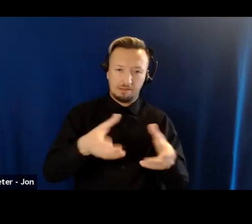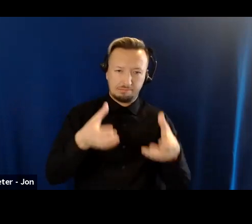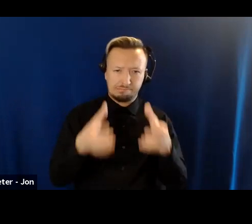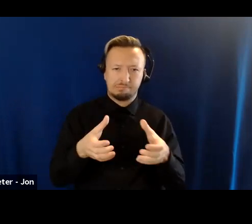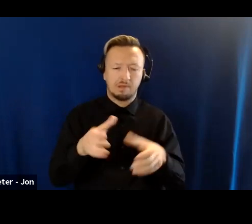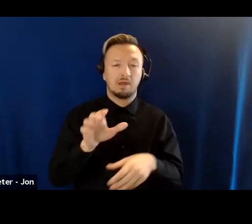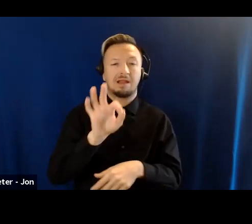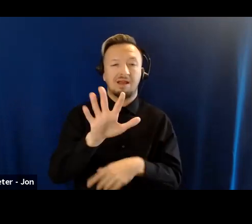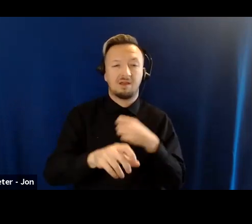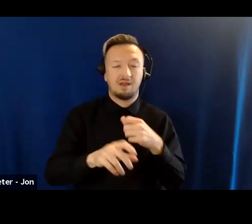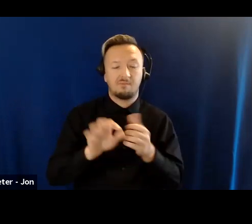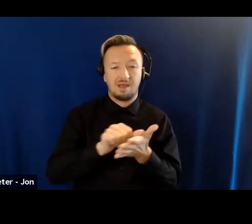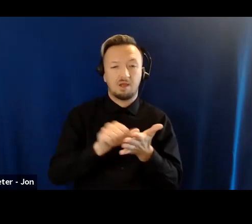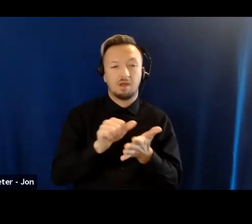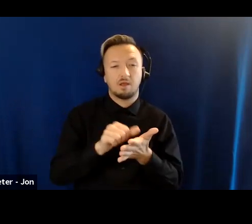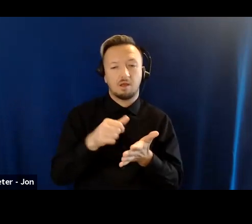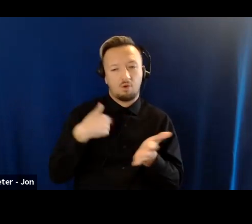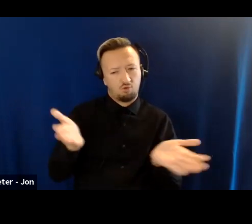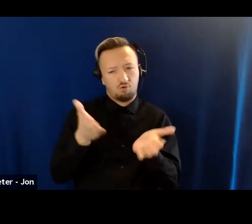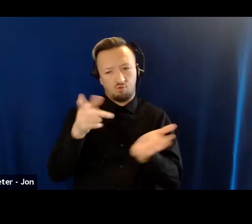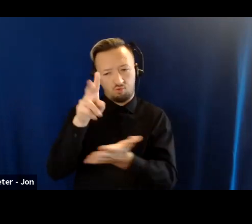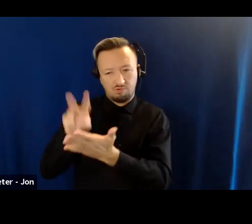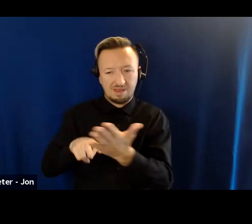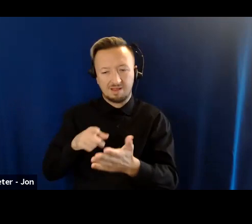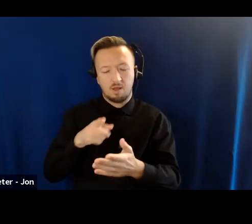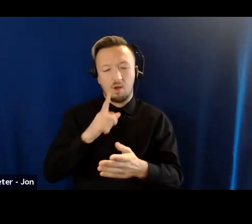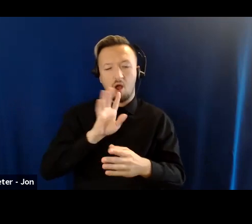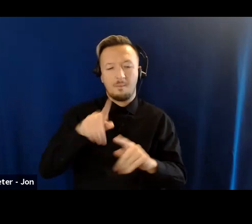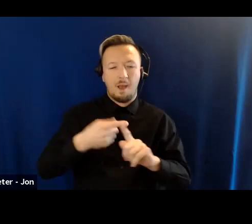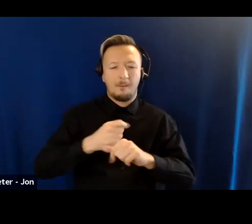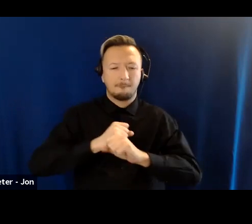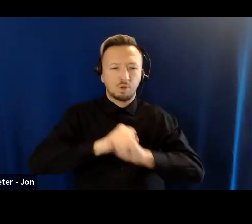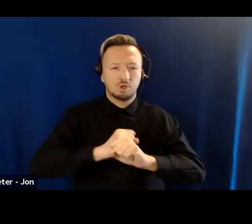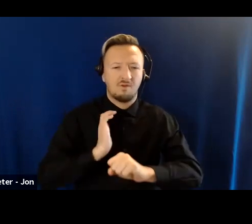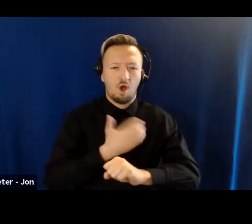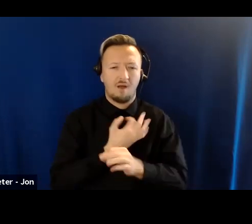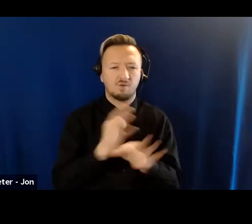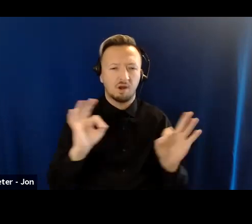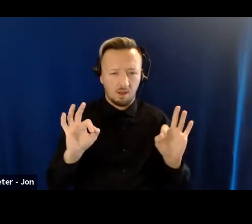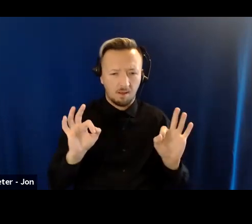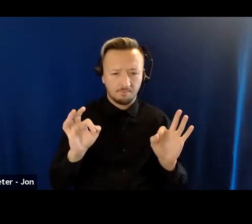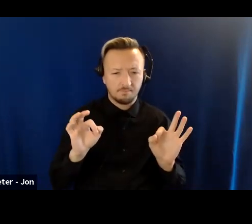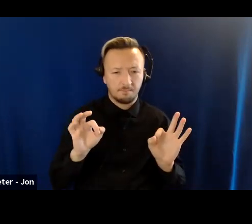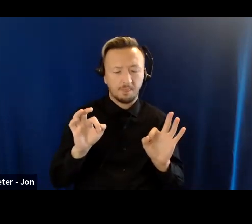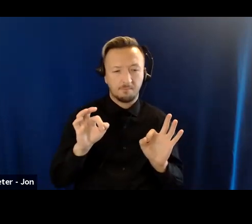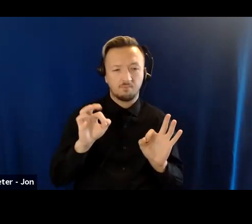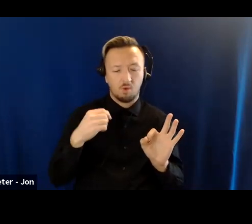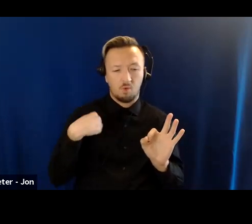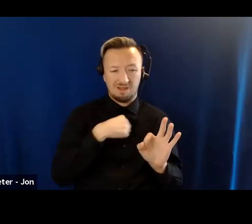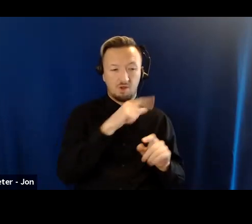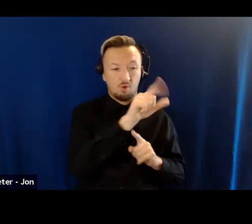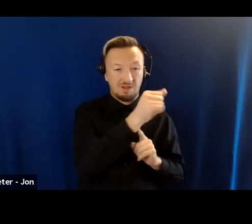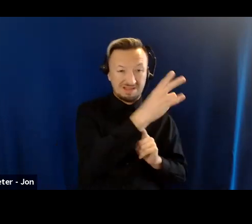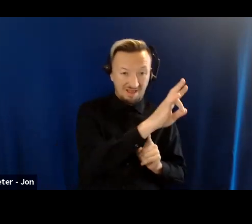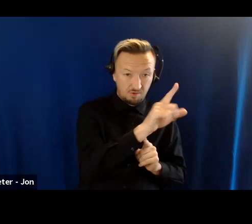called Preserving Our Freedom, and I encourage you to take a look at it. And what we did for that is we did research from the